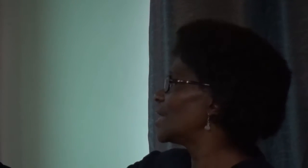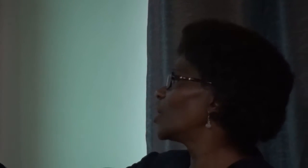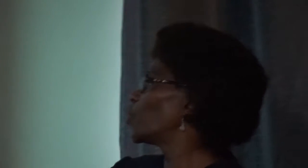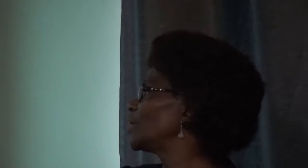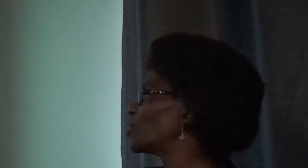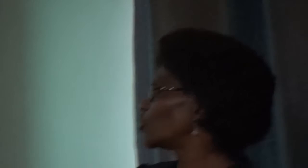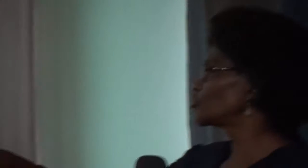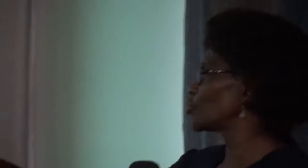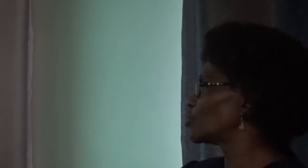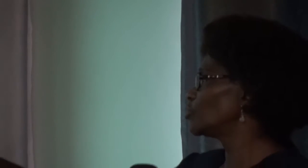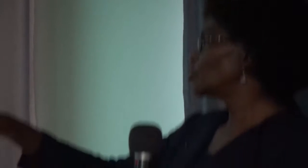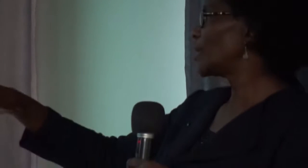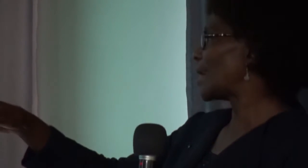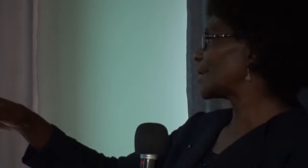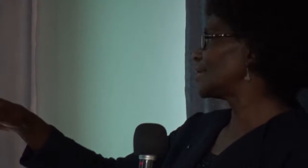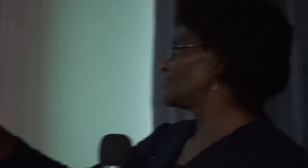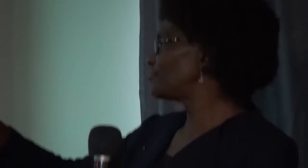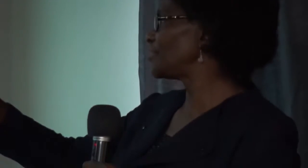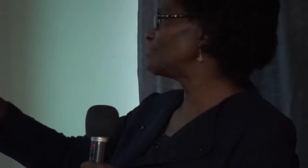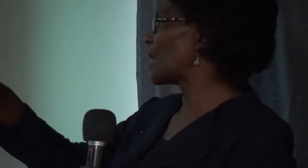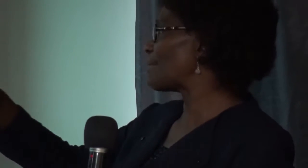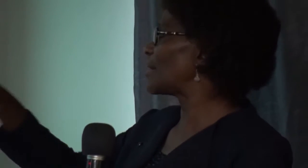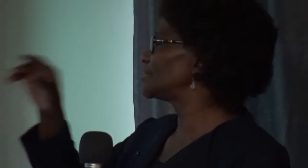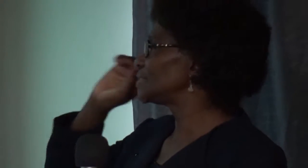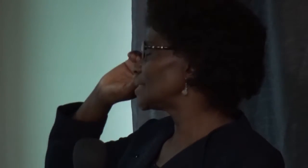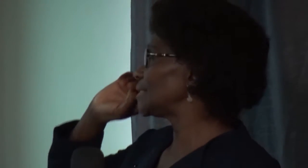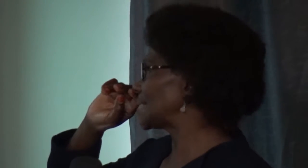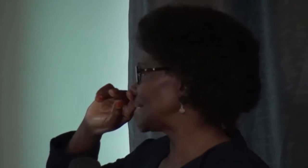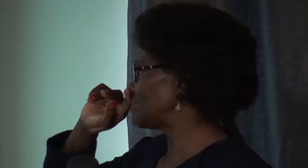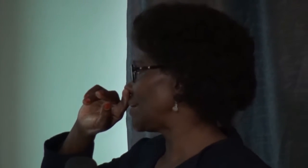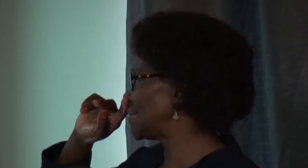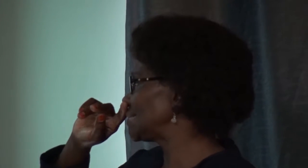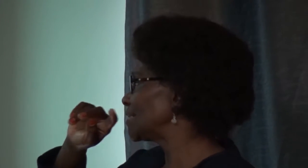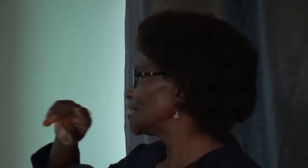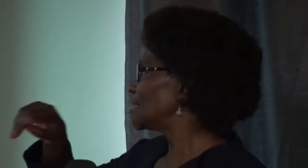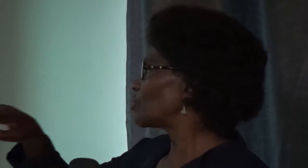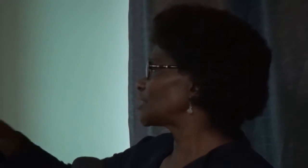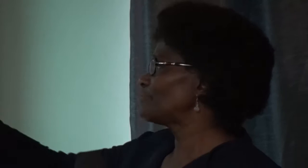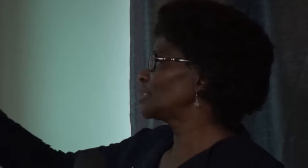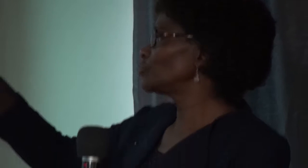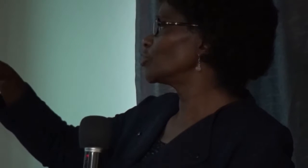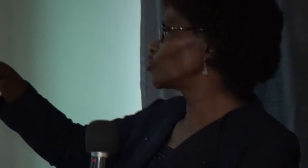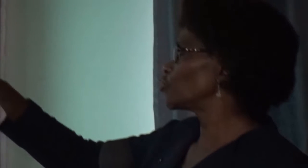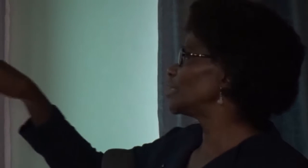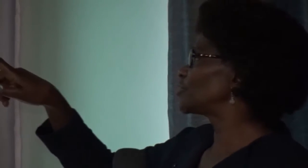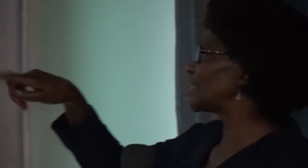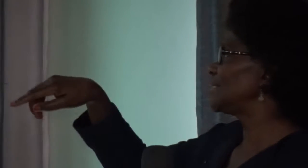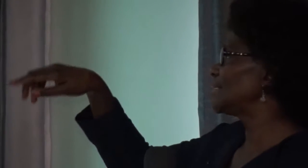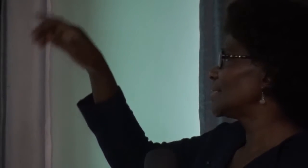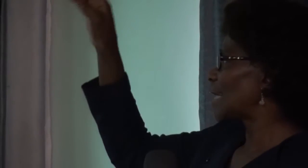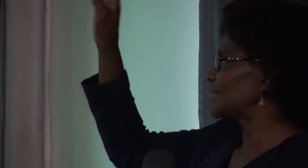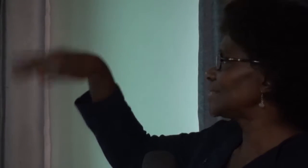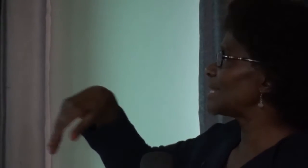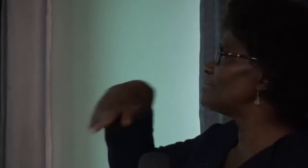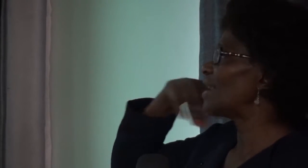there. Will also give feedback about the assessment or something to the